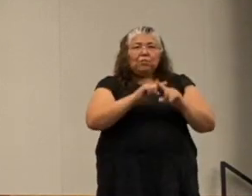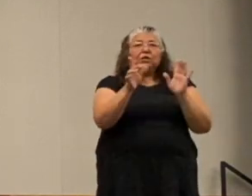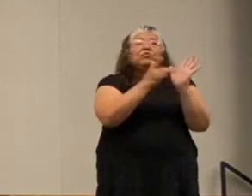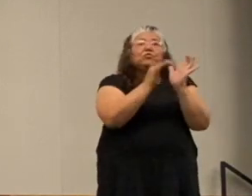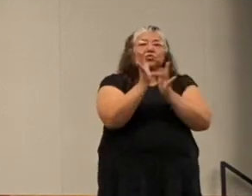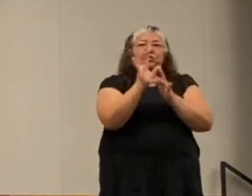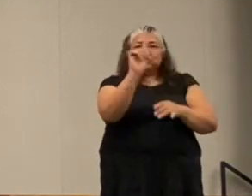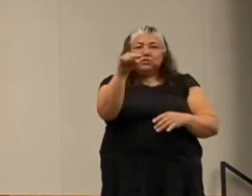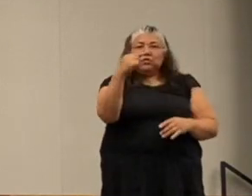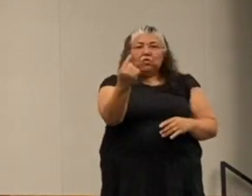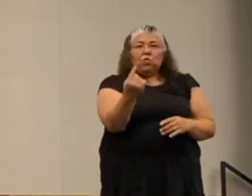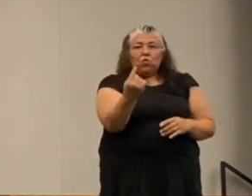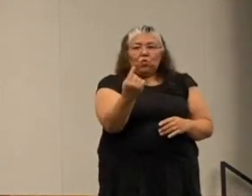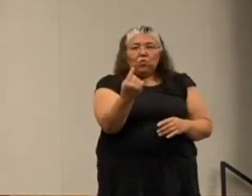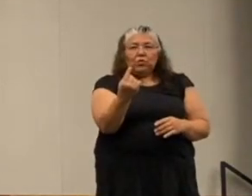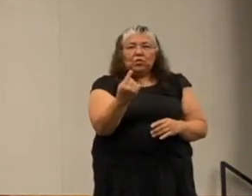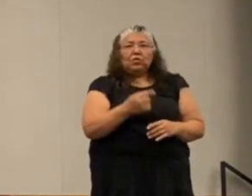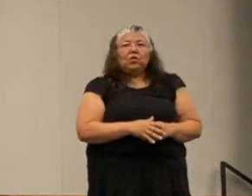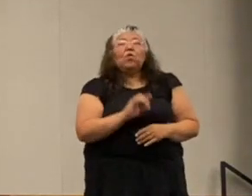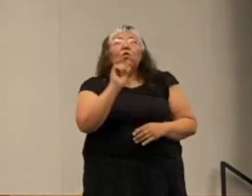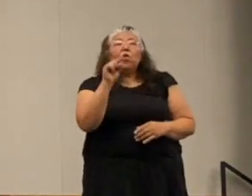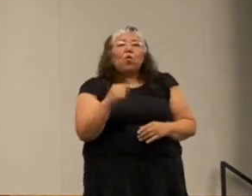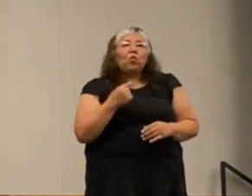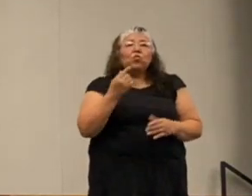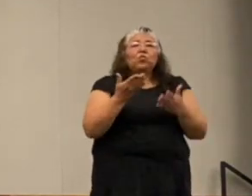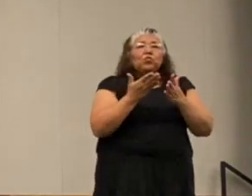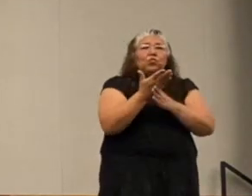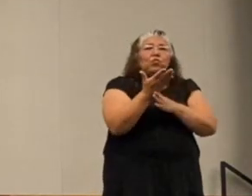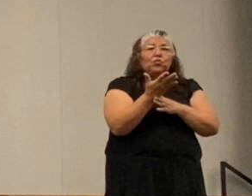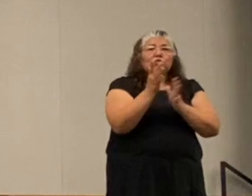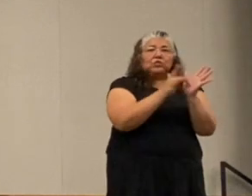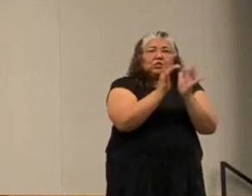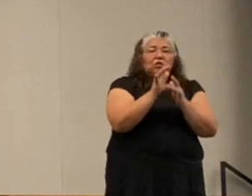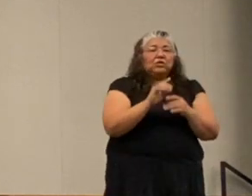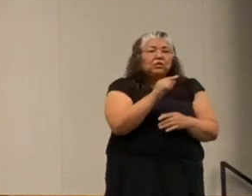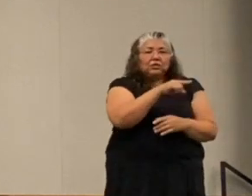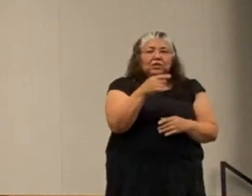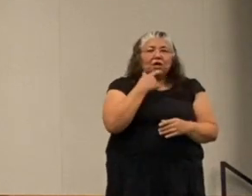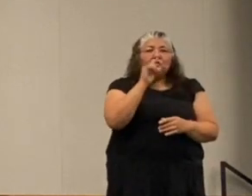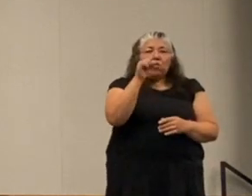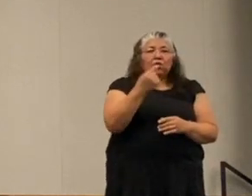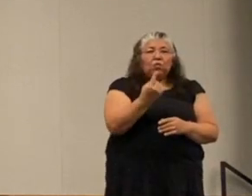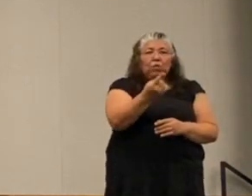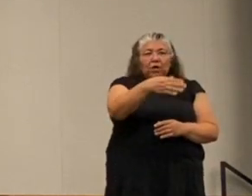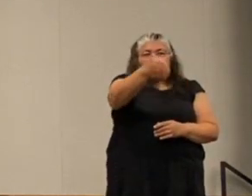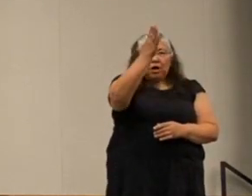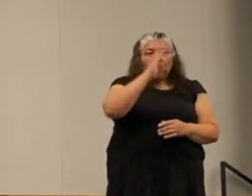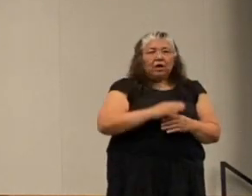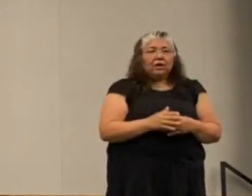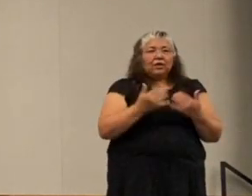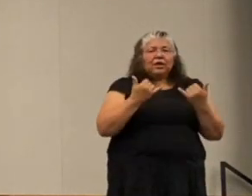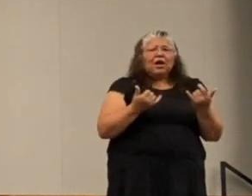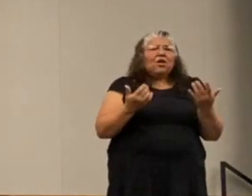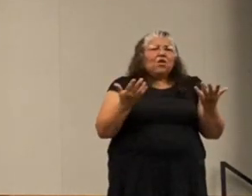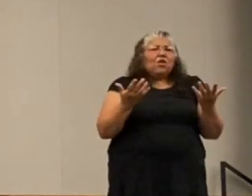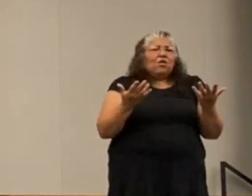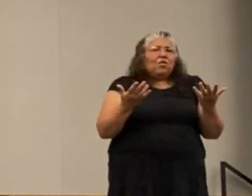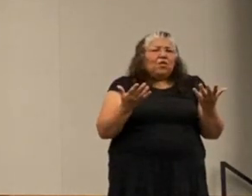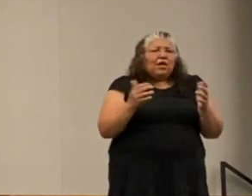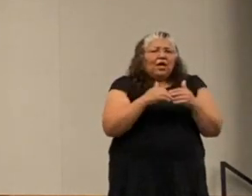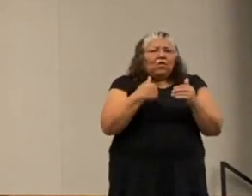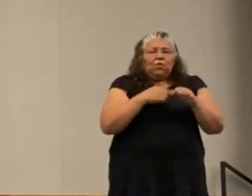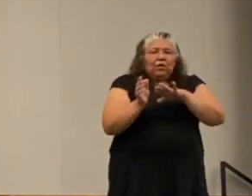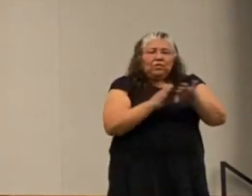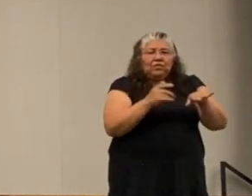just said? Only through Jesus Christ. Say, there's only one God. There's only one God. So how do we get rid of these idols in our